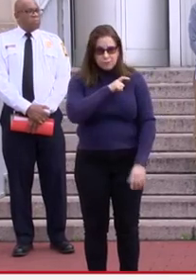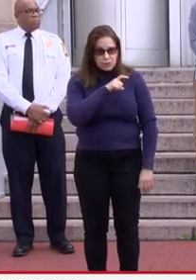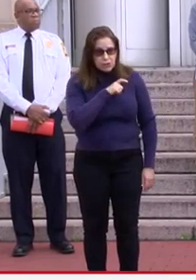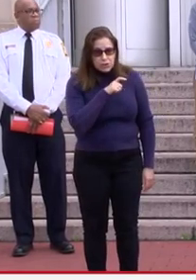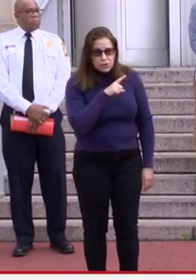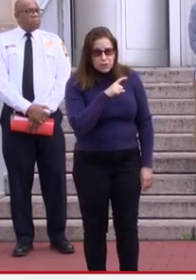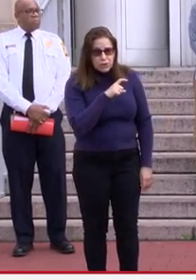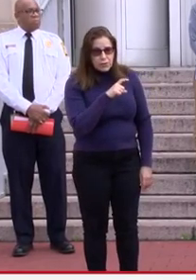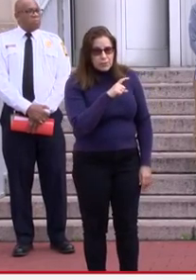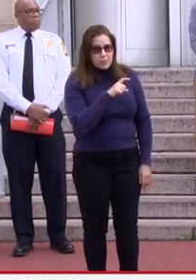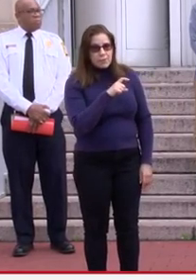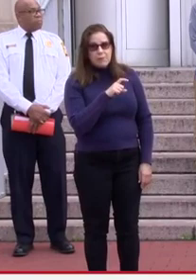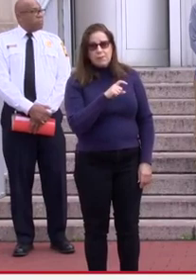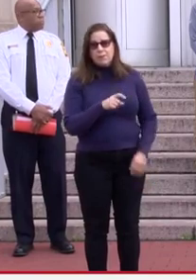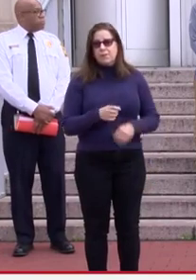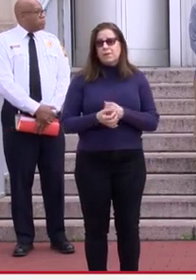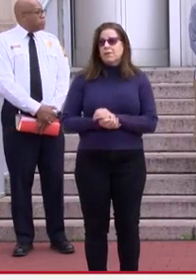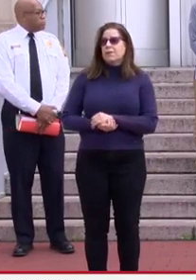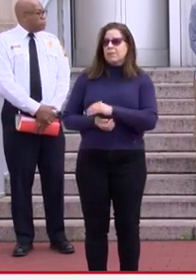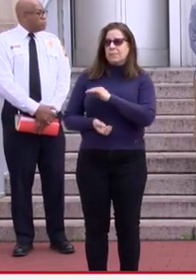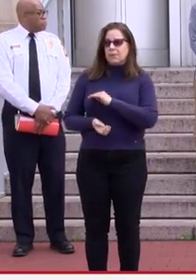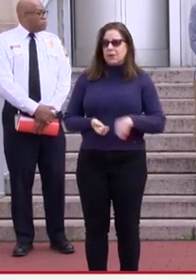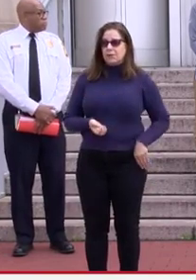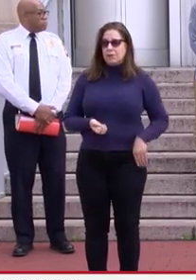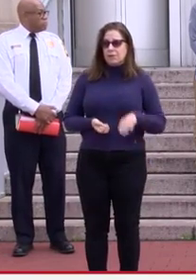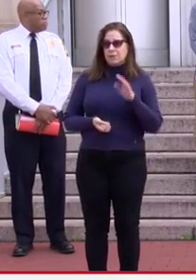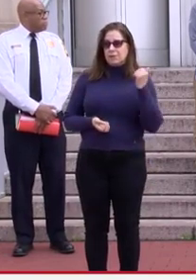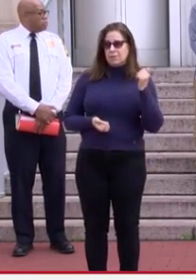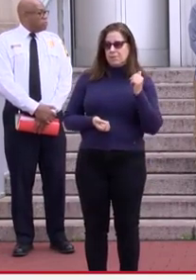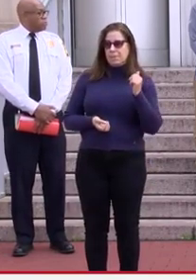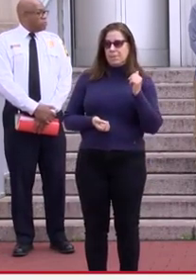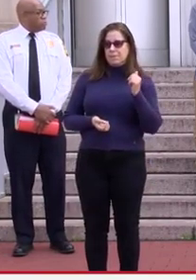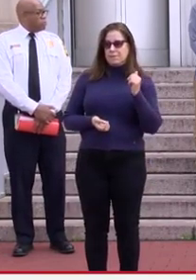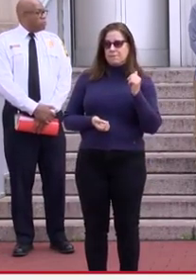I'm going to have the Dr. Nesbitt answer the question about testing.